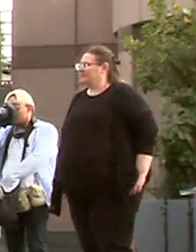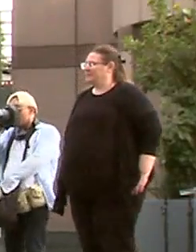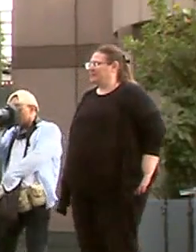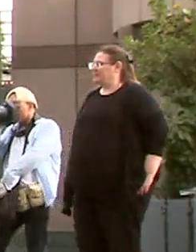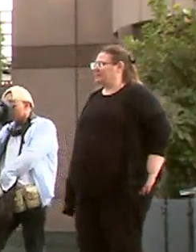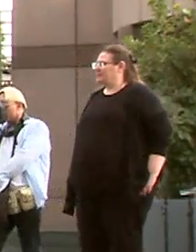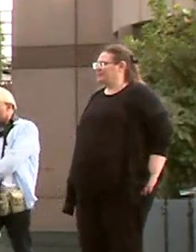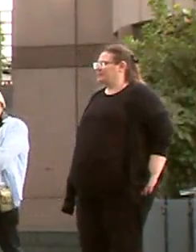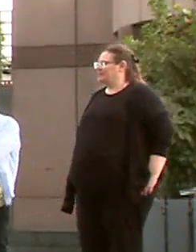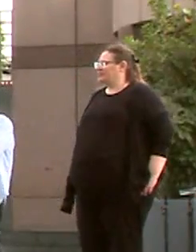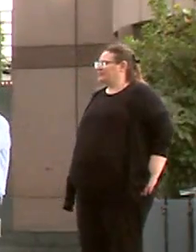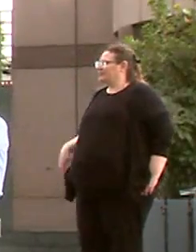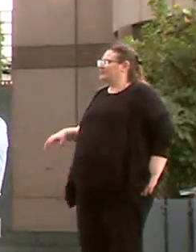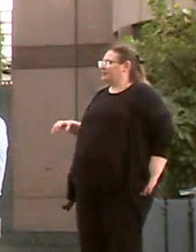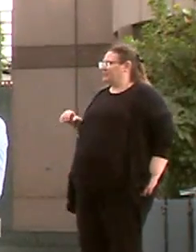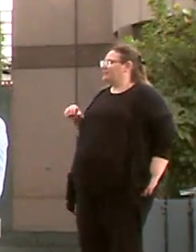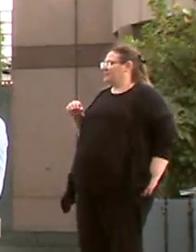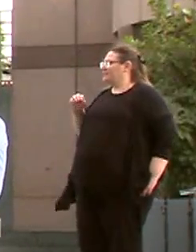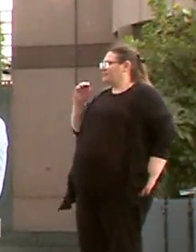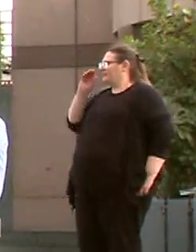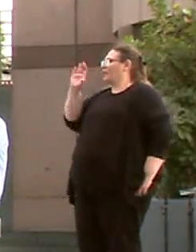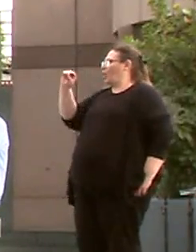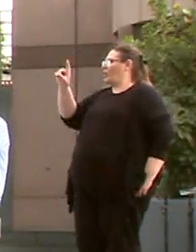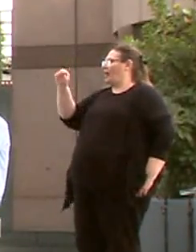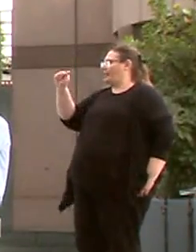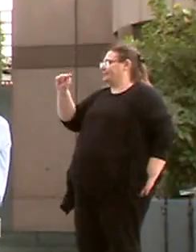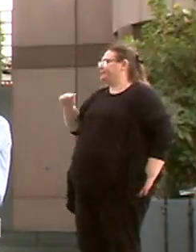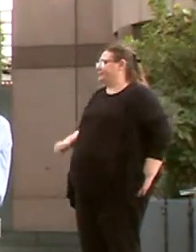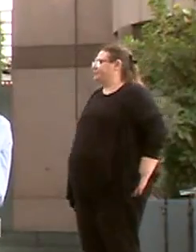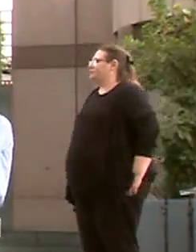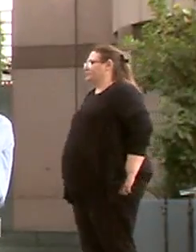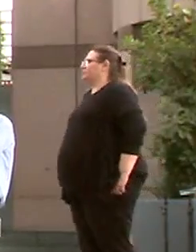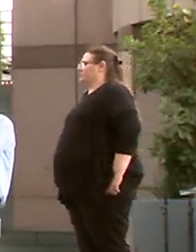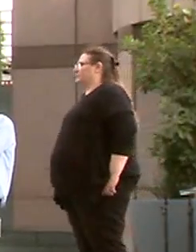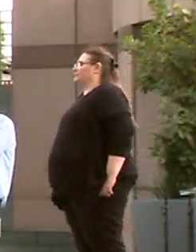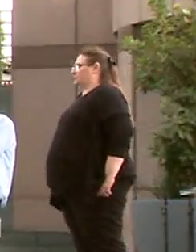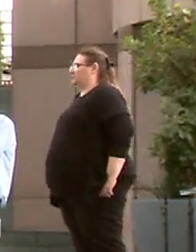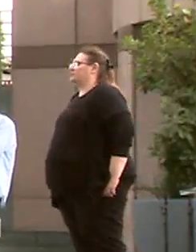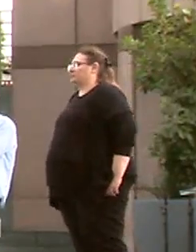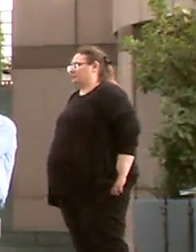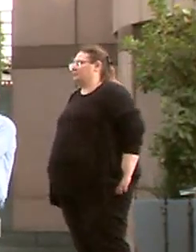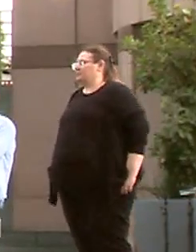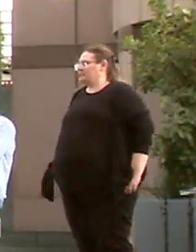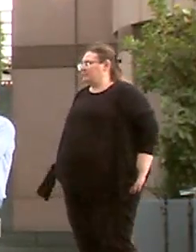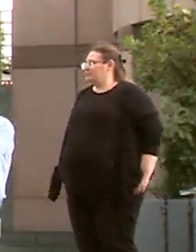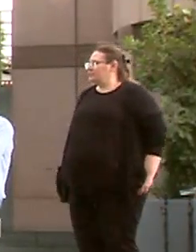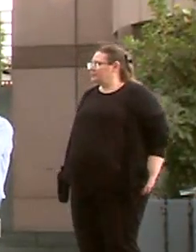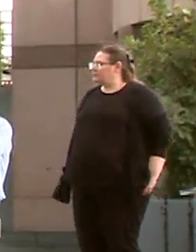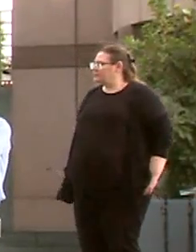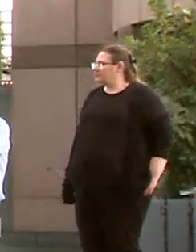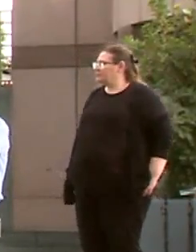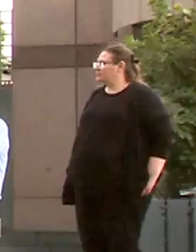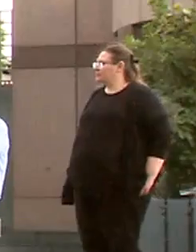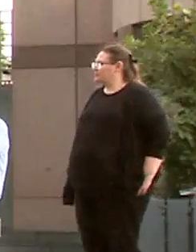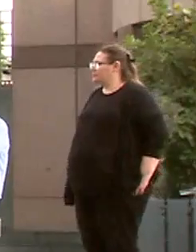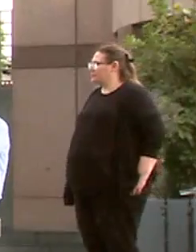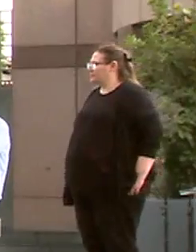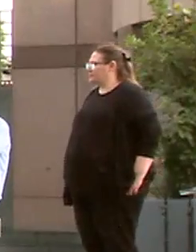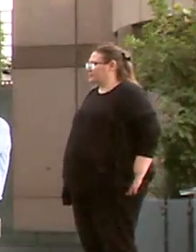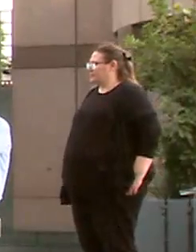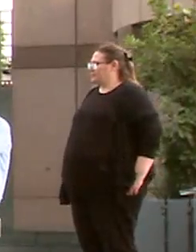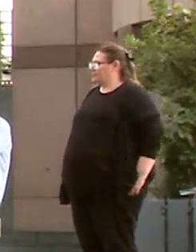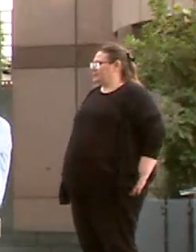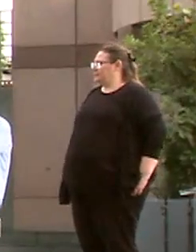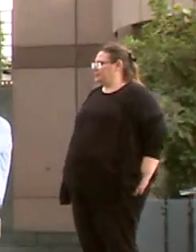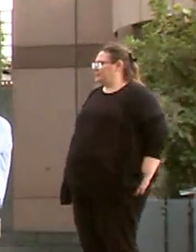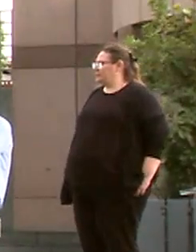I've seen people talking about ASL, talking about captioning in ways that I haven't seen them talking